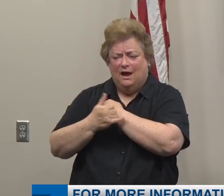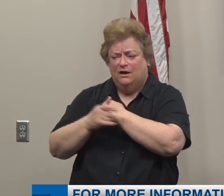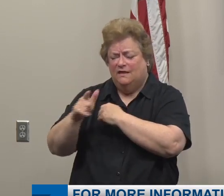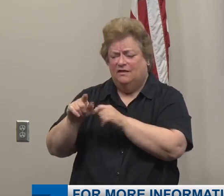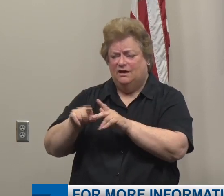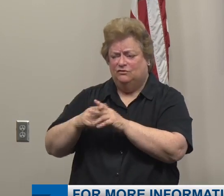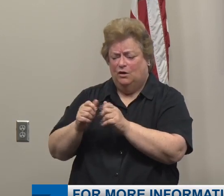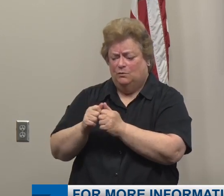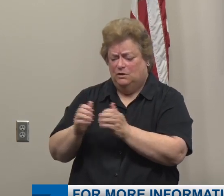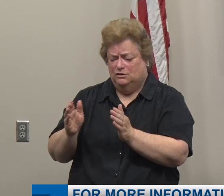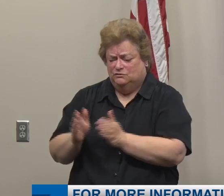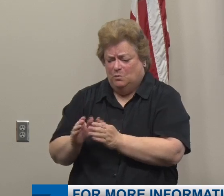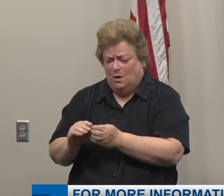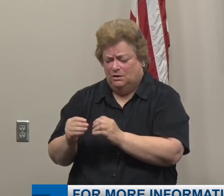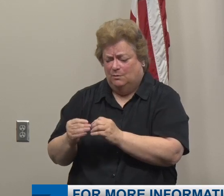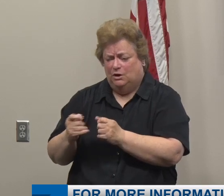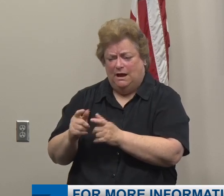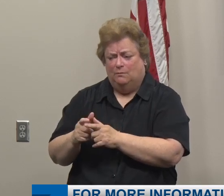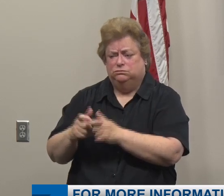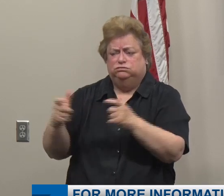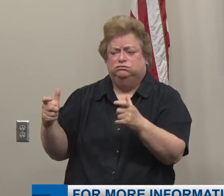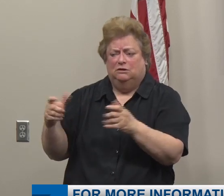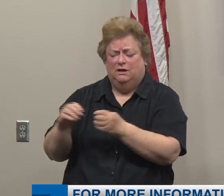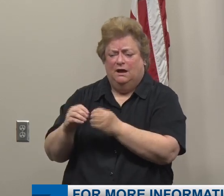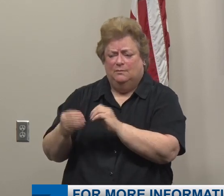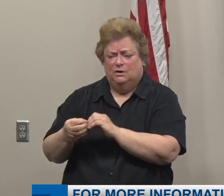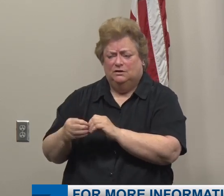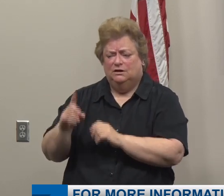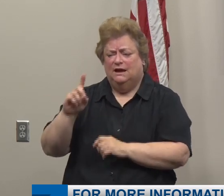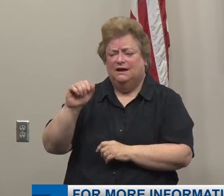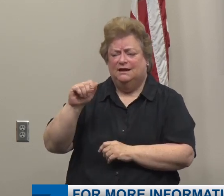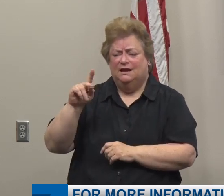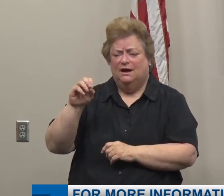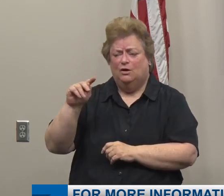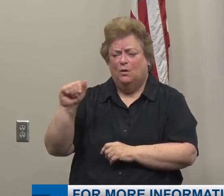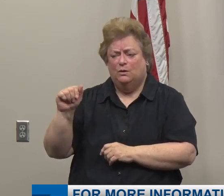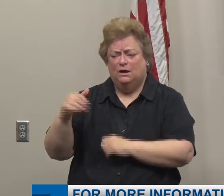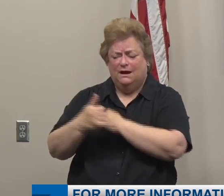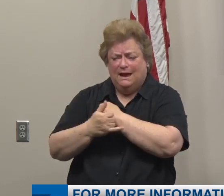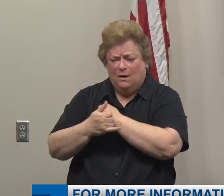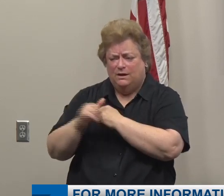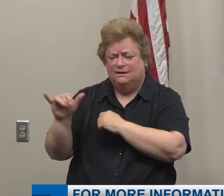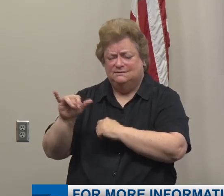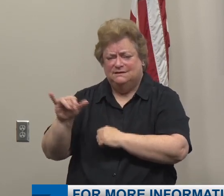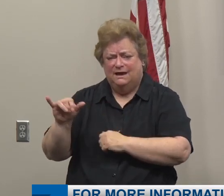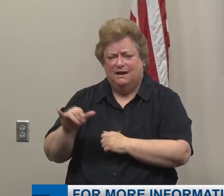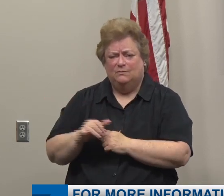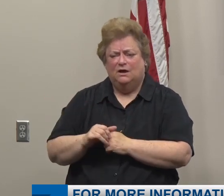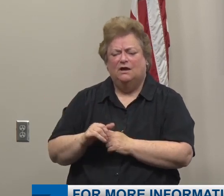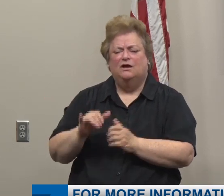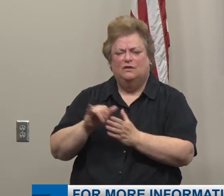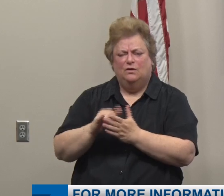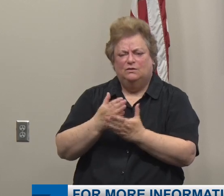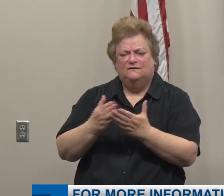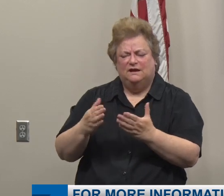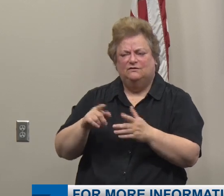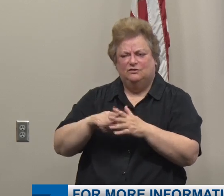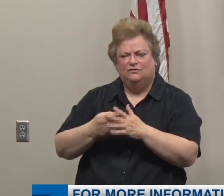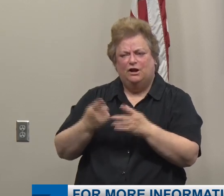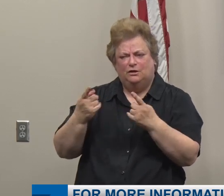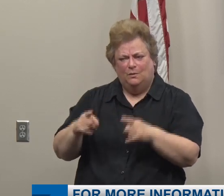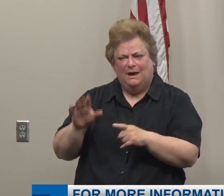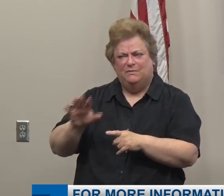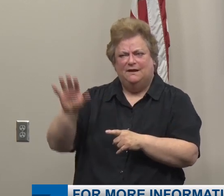with a smaller number and then that numbers grown up in Dakota County though that those things are happening there